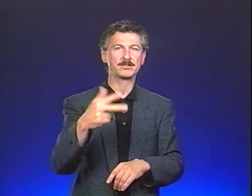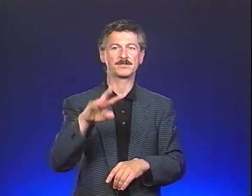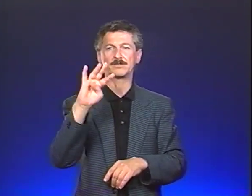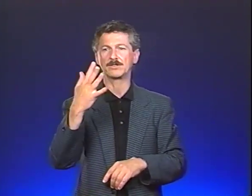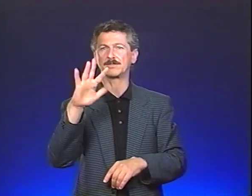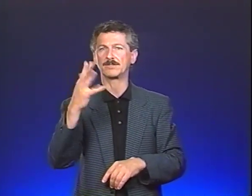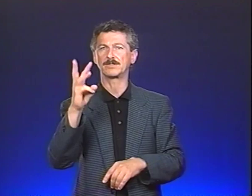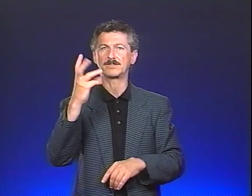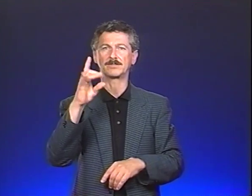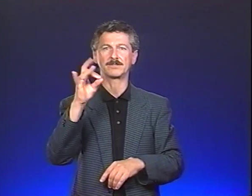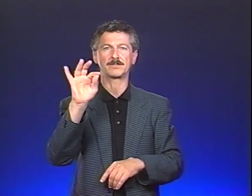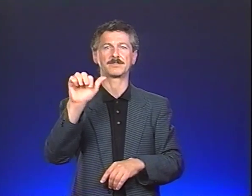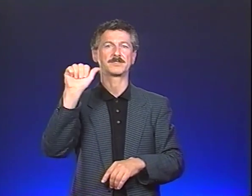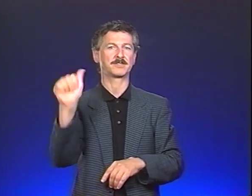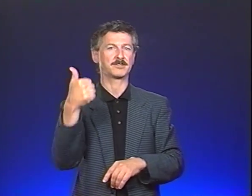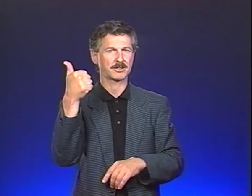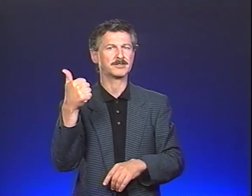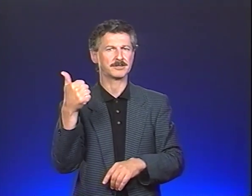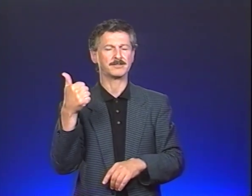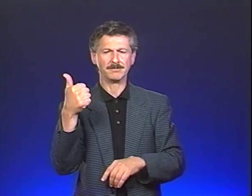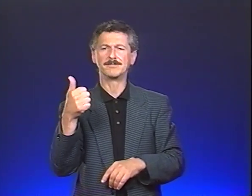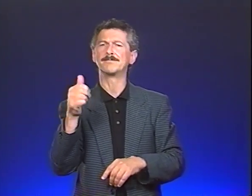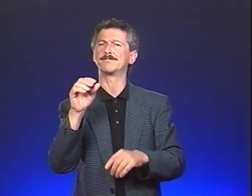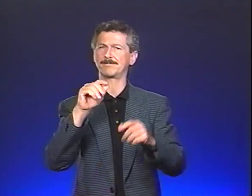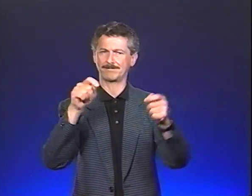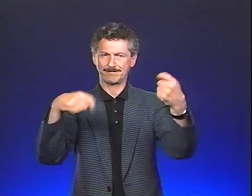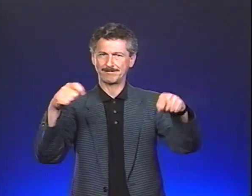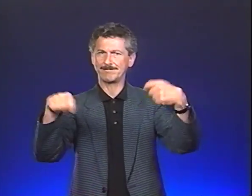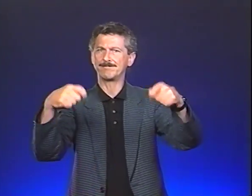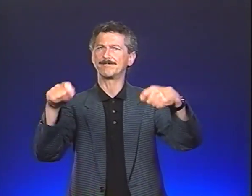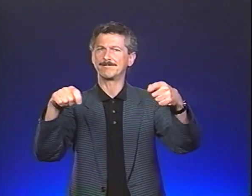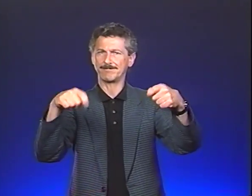Money, $1, $2, $3, and so forth up to 10.